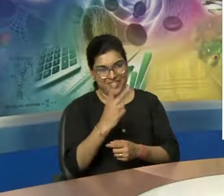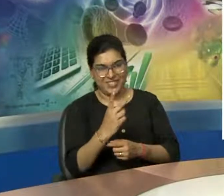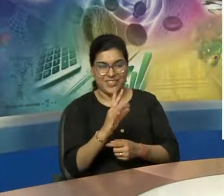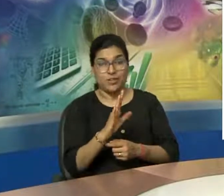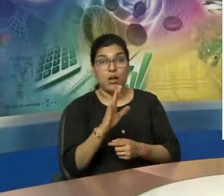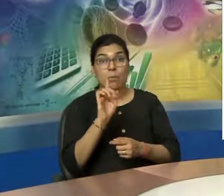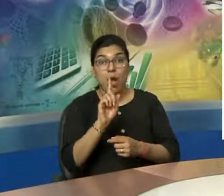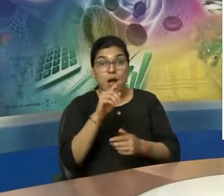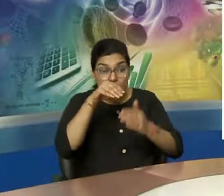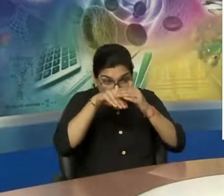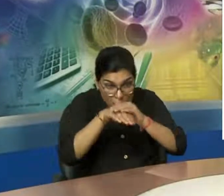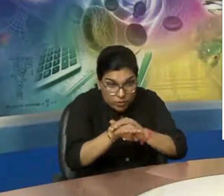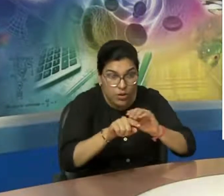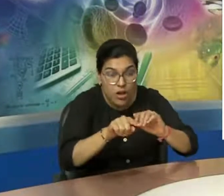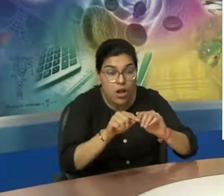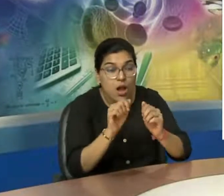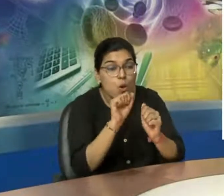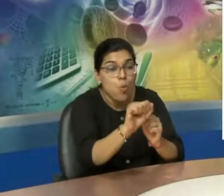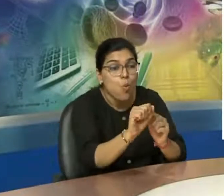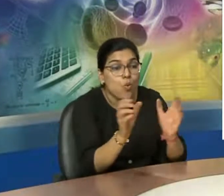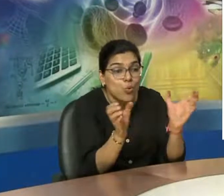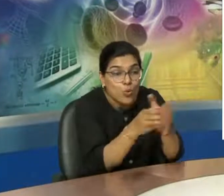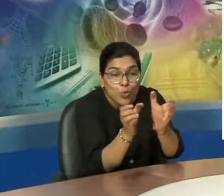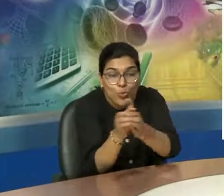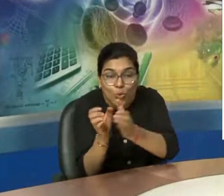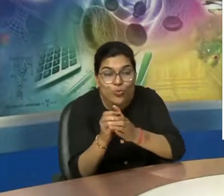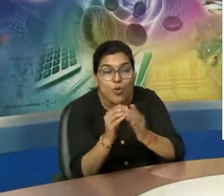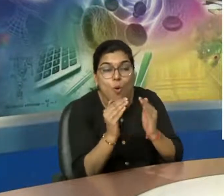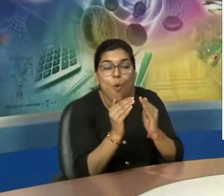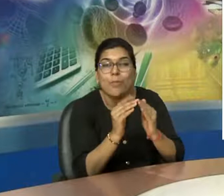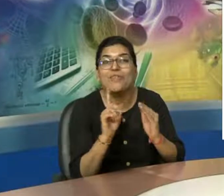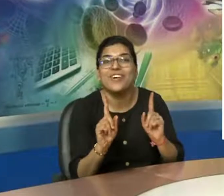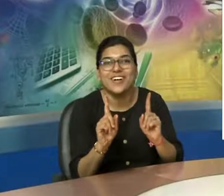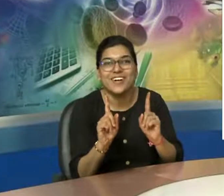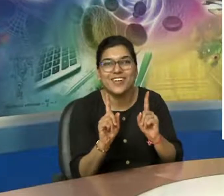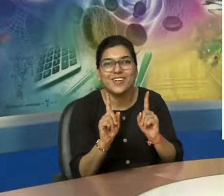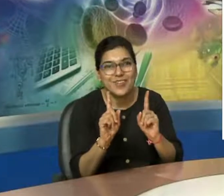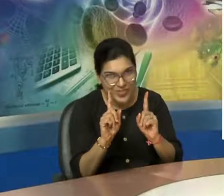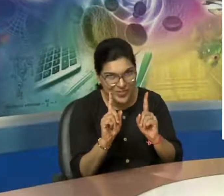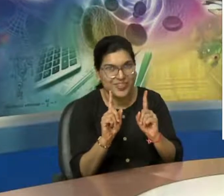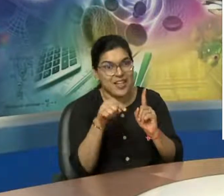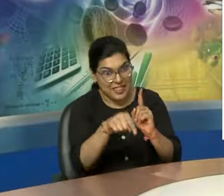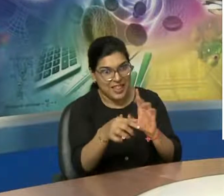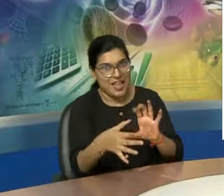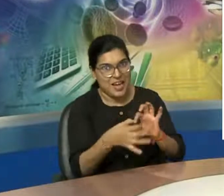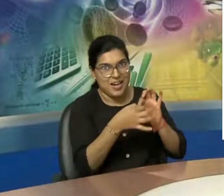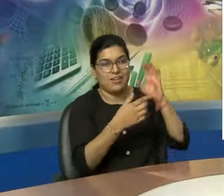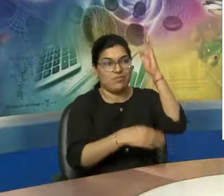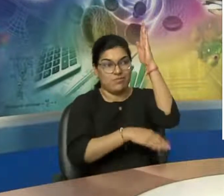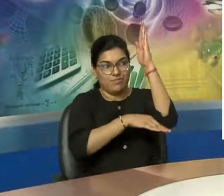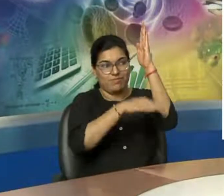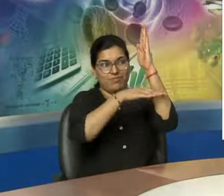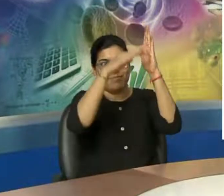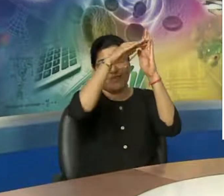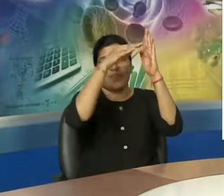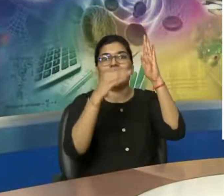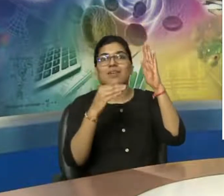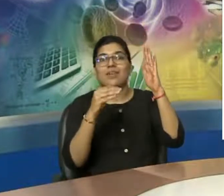Moth larvae feed on the shoots. Serpentine leaf miners require